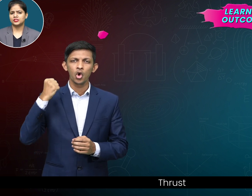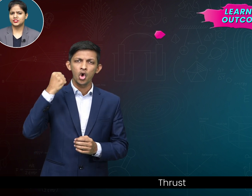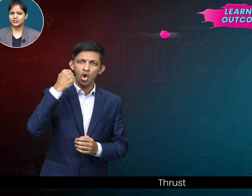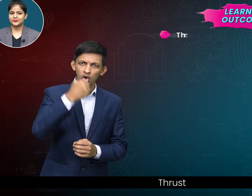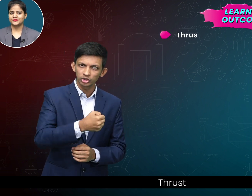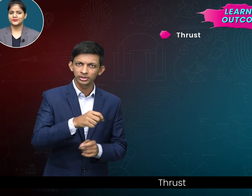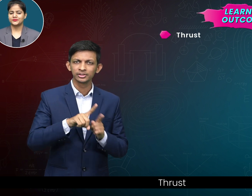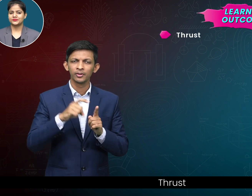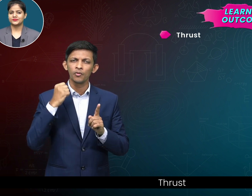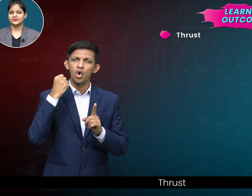thrust,